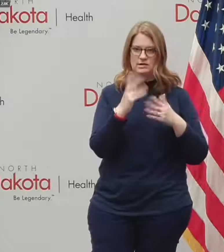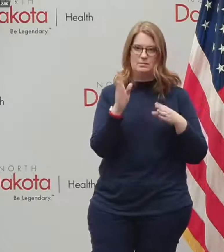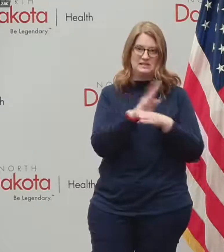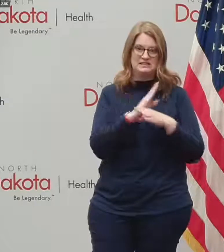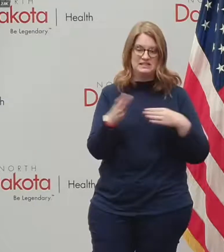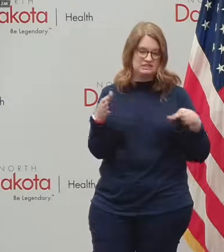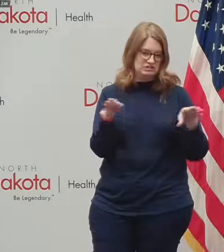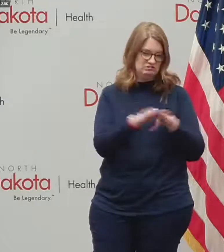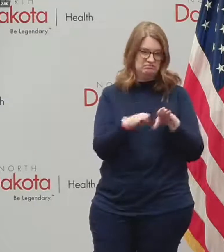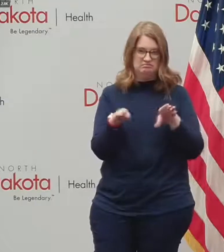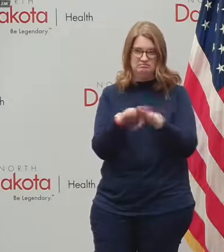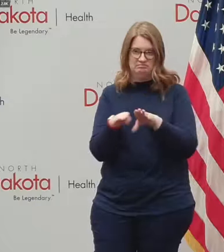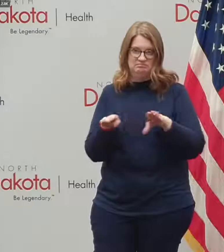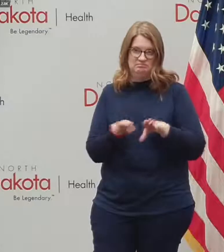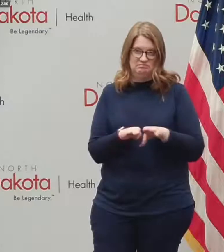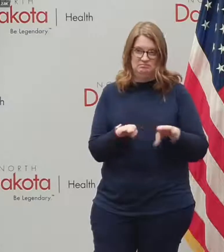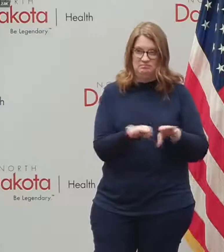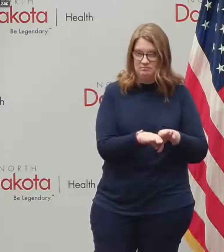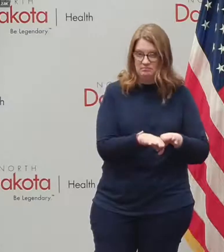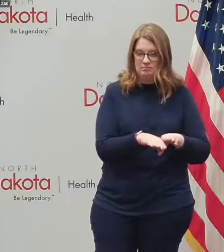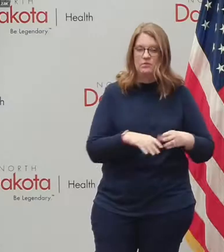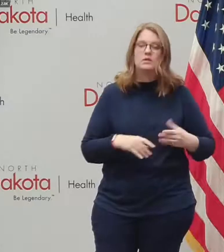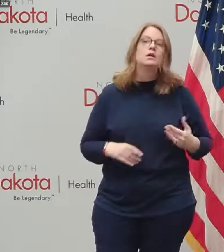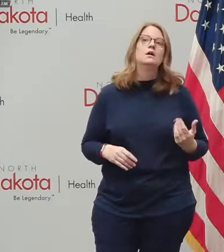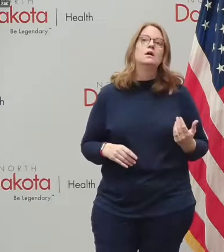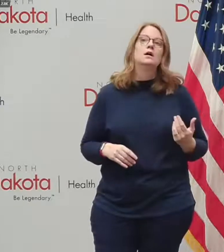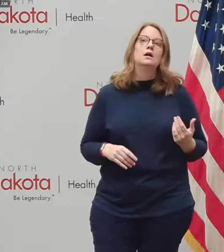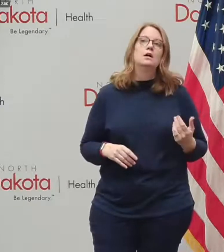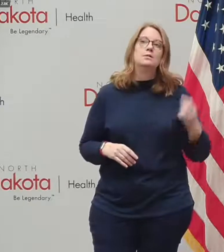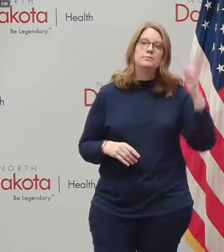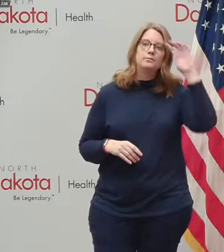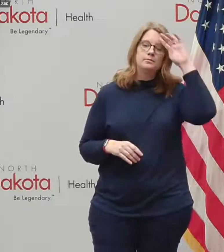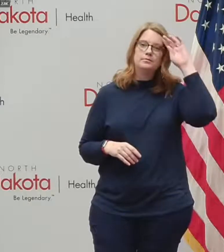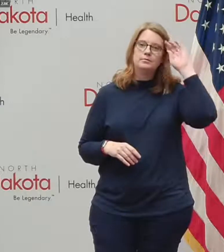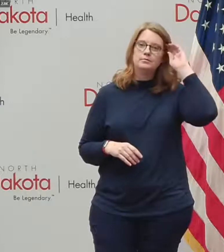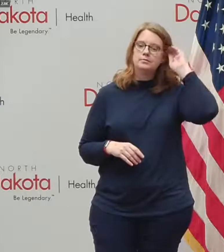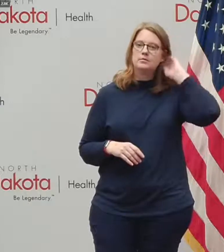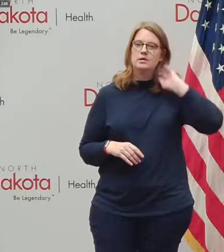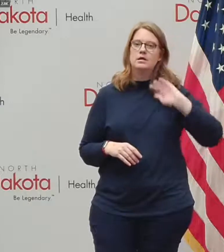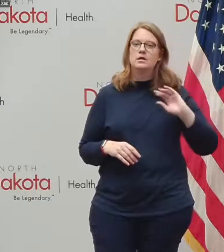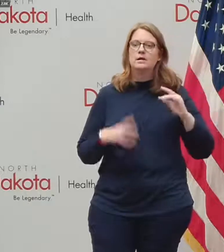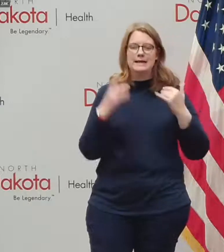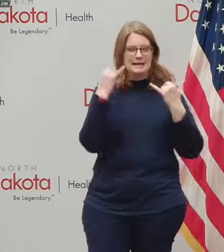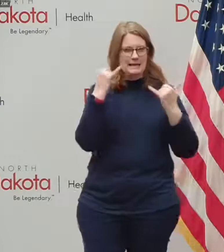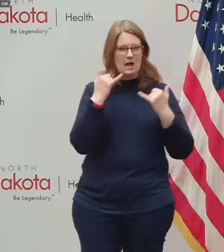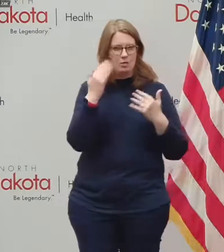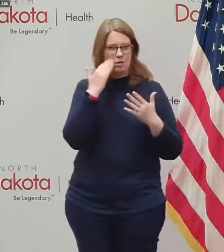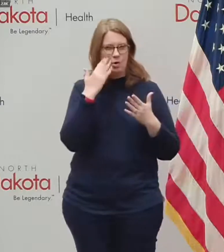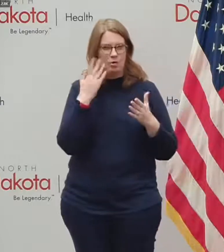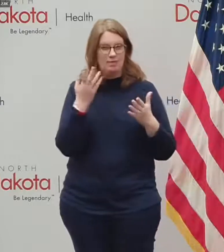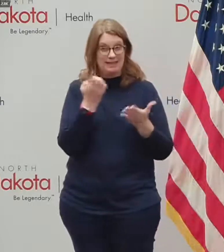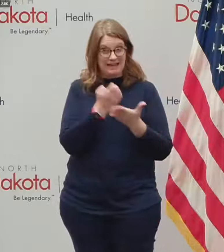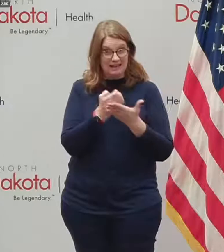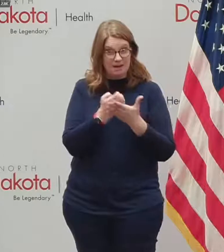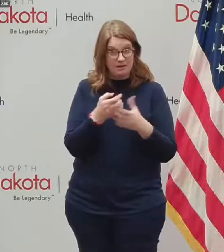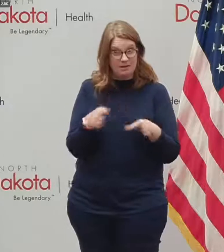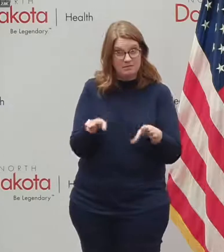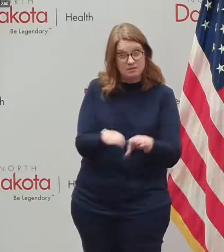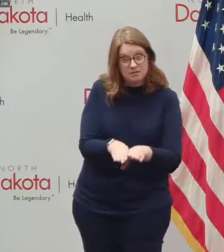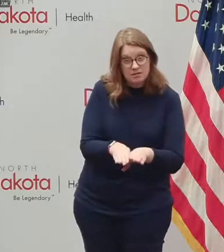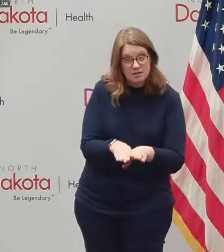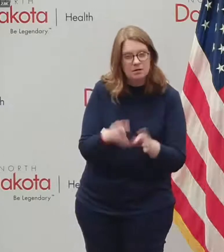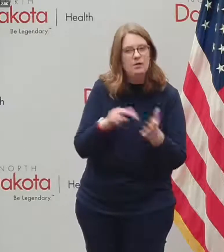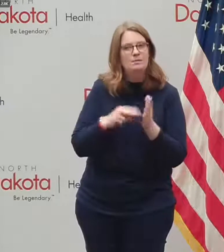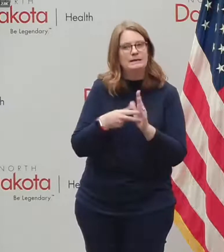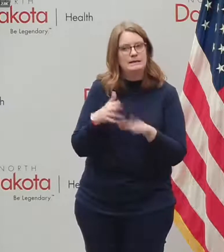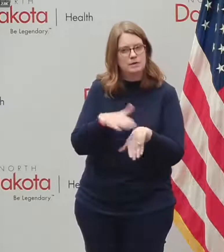businesses across the state. We now know that that shutting down the economy doesn't necessarily slow the